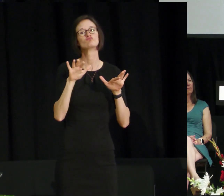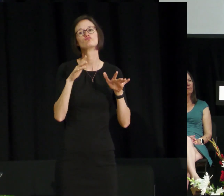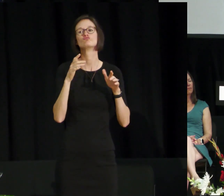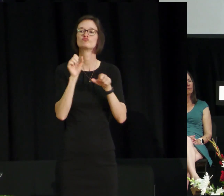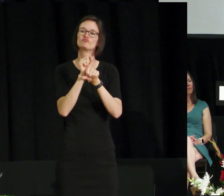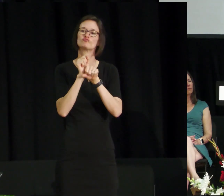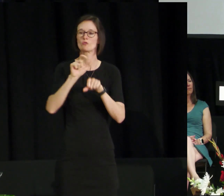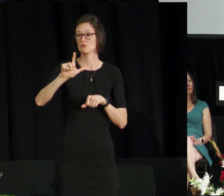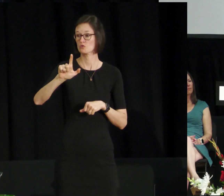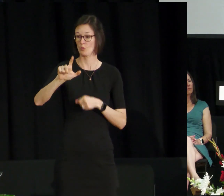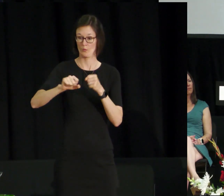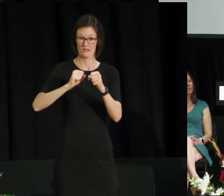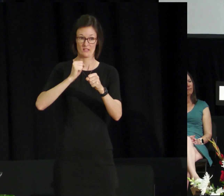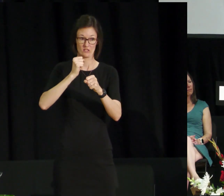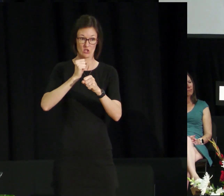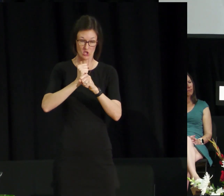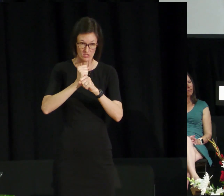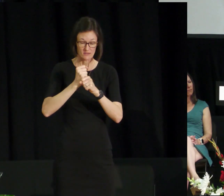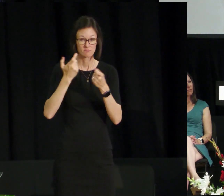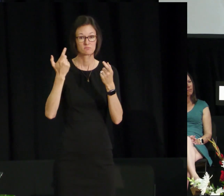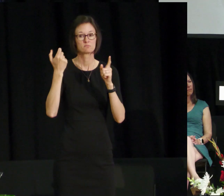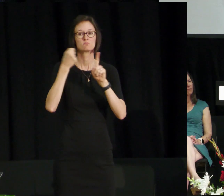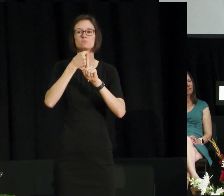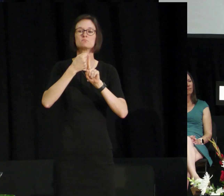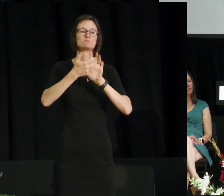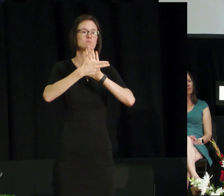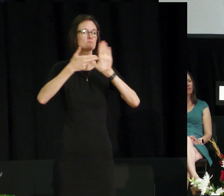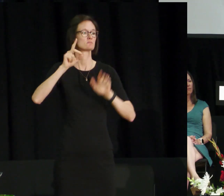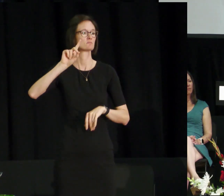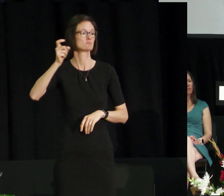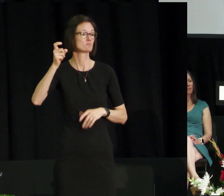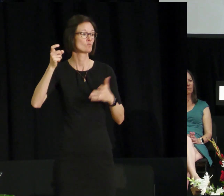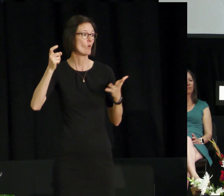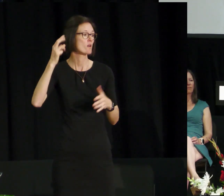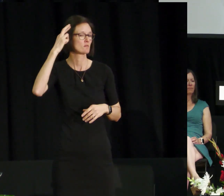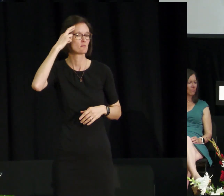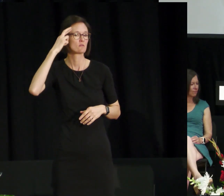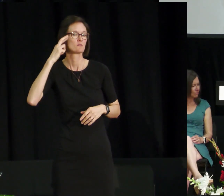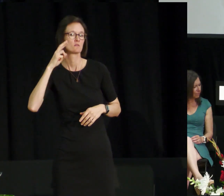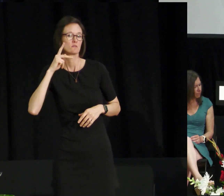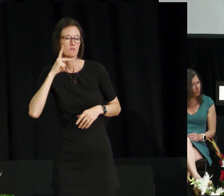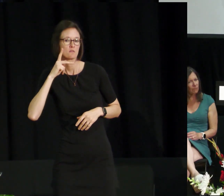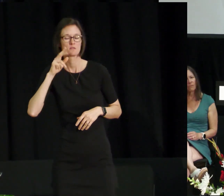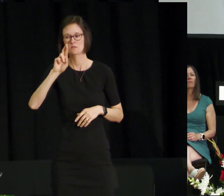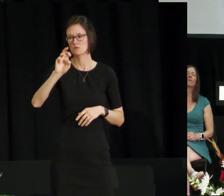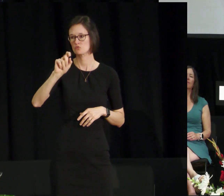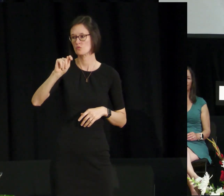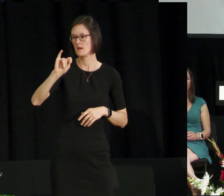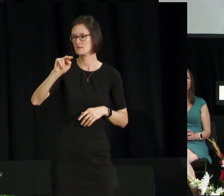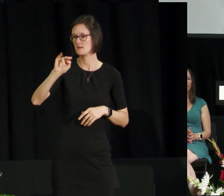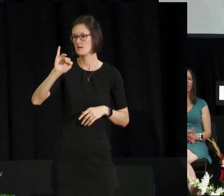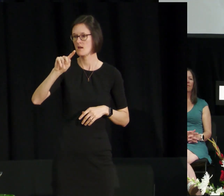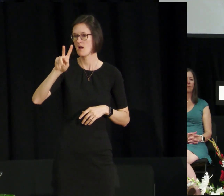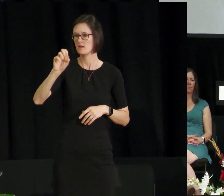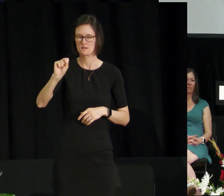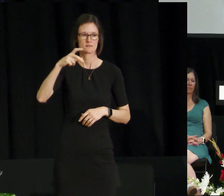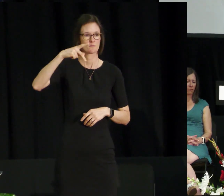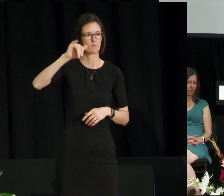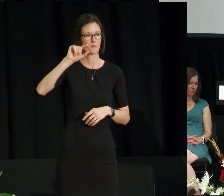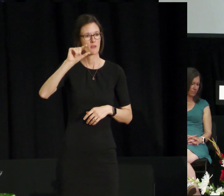with retinitis pigmentosa And I don't know if some of you have that here But it's